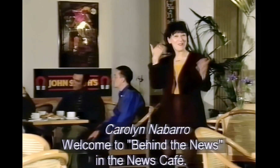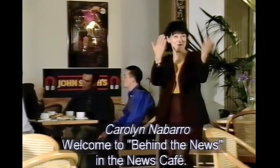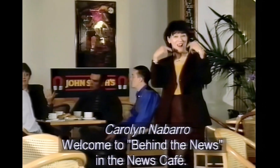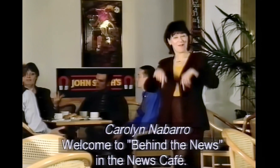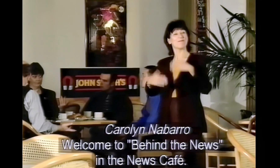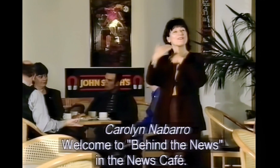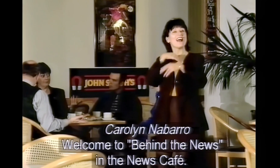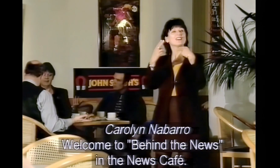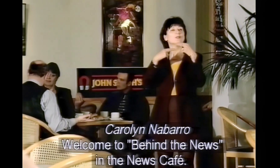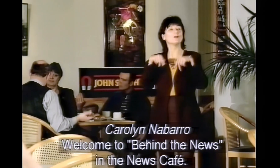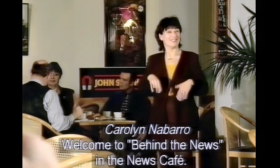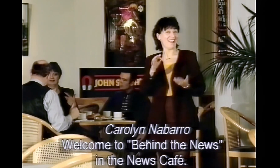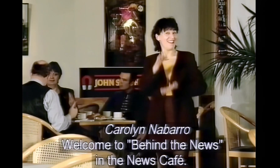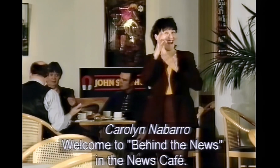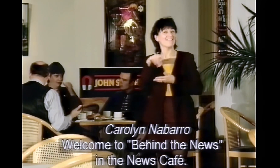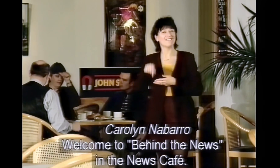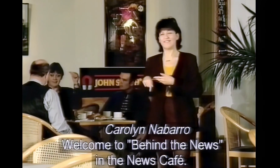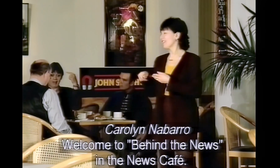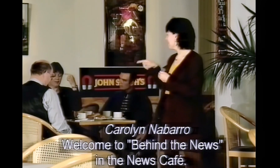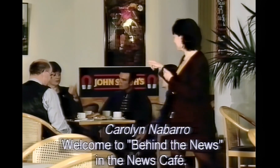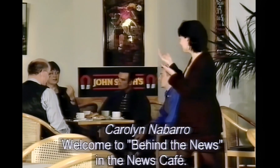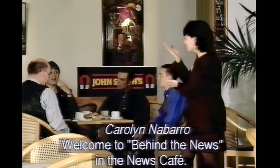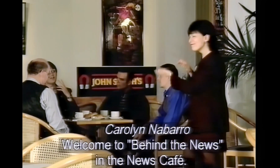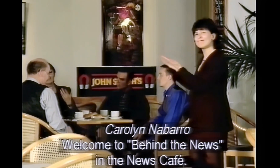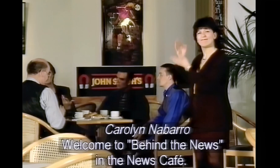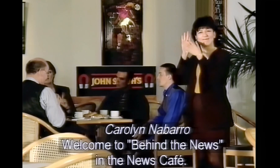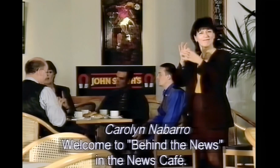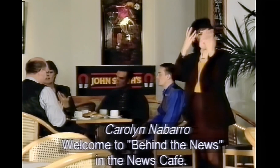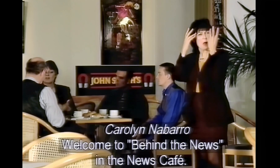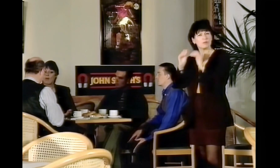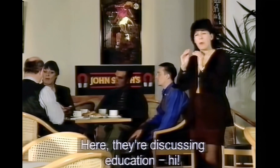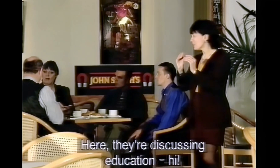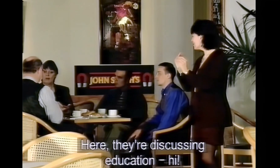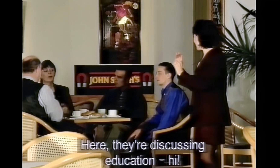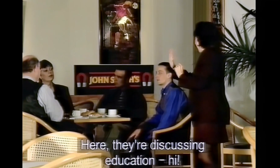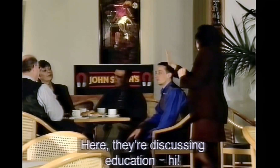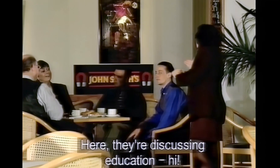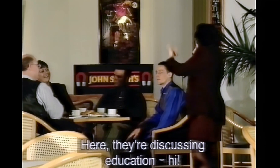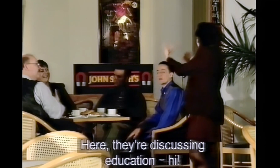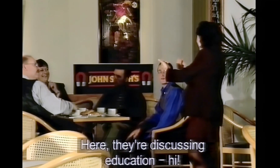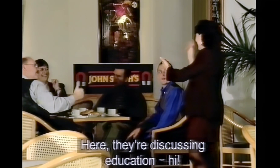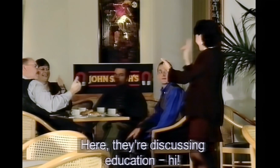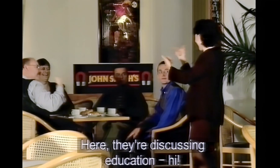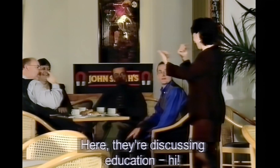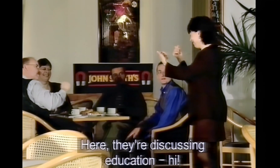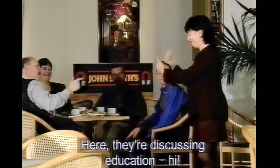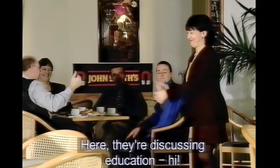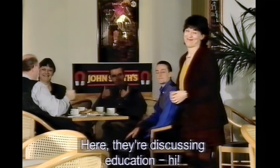Good morning, and welcome to Behind the News in the News Café. Here they're having a discussion on education. Hi.